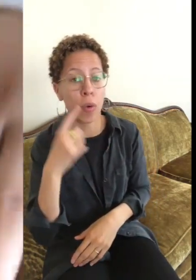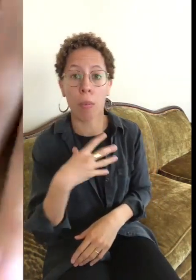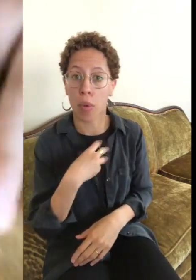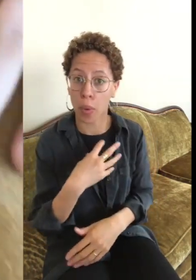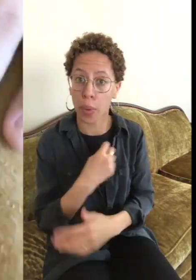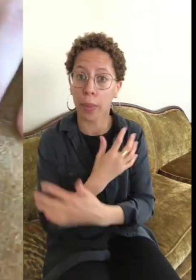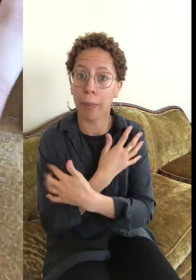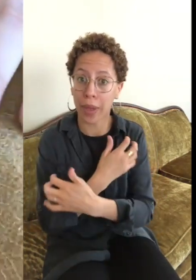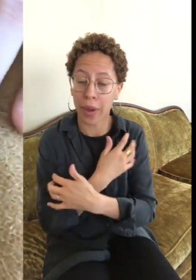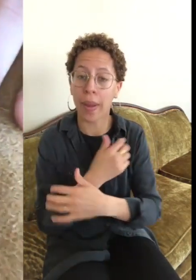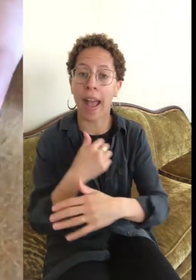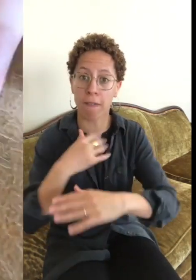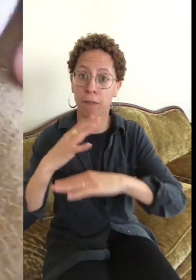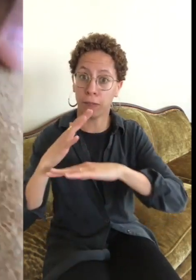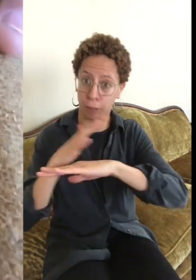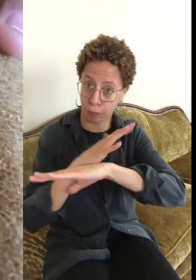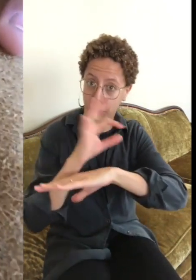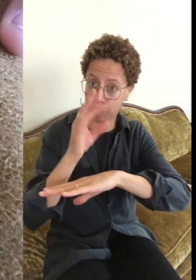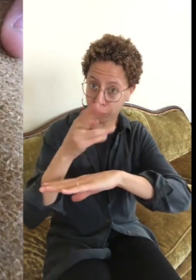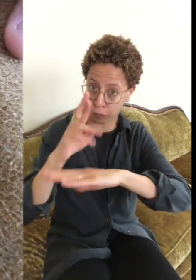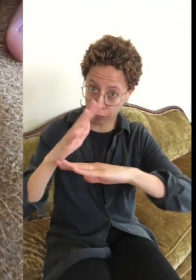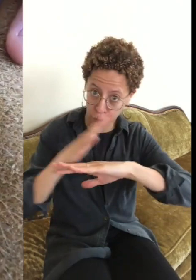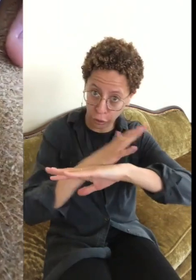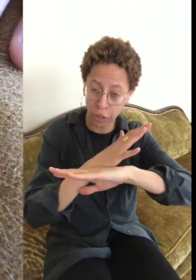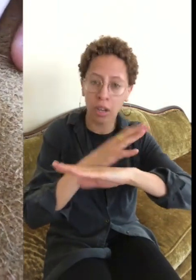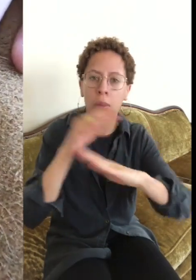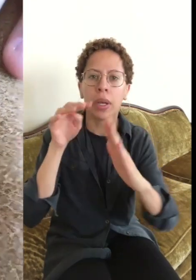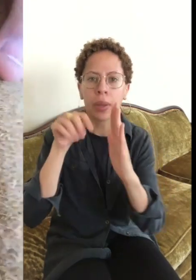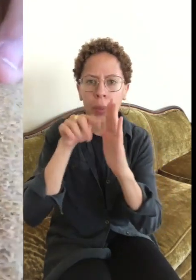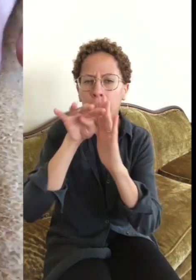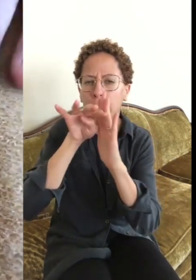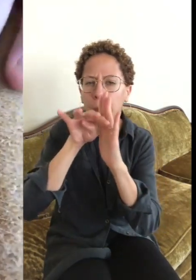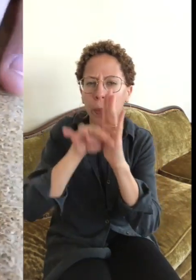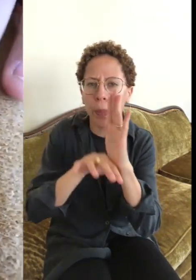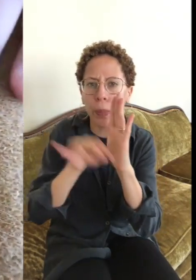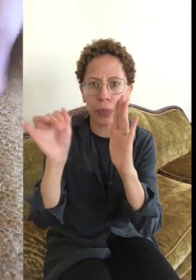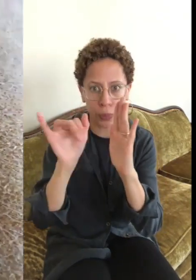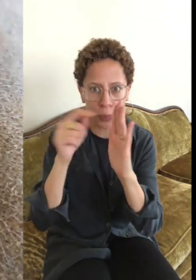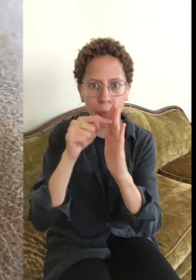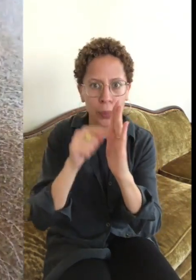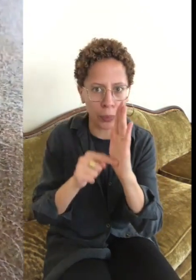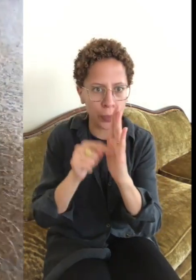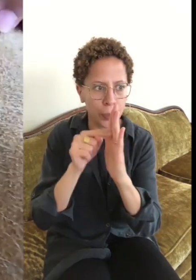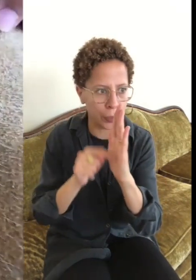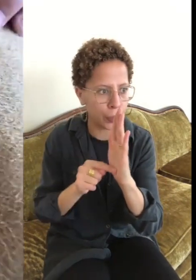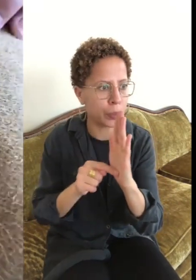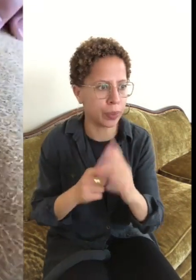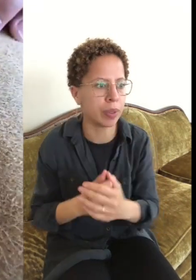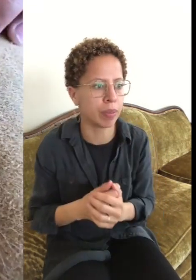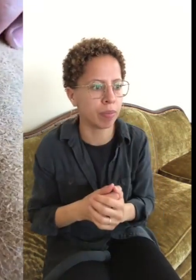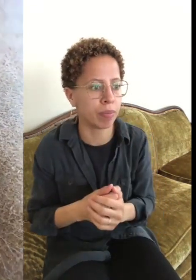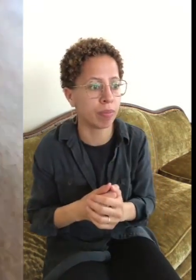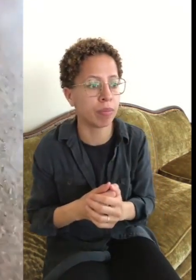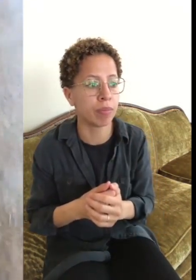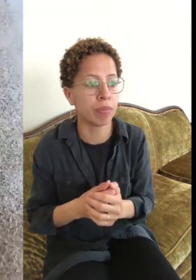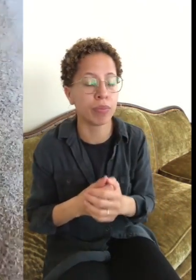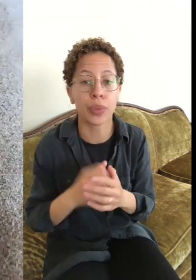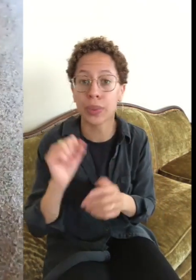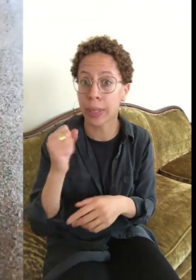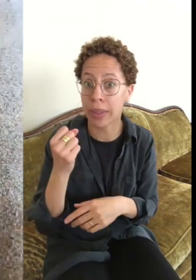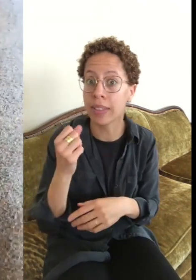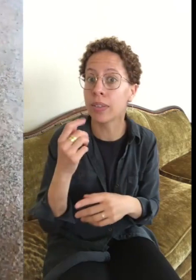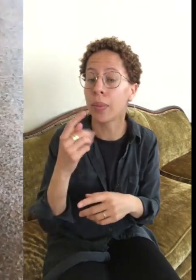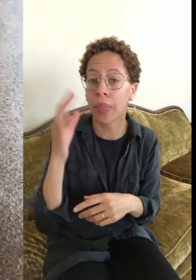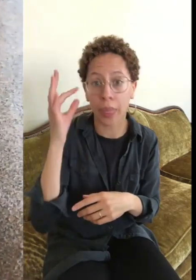side of the hide as well. So does the hair grow under the hide and then breaks